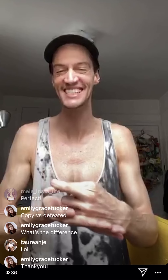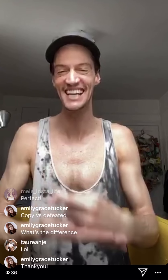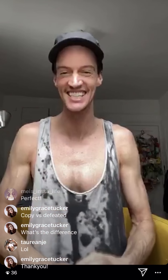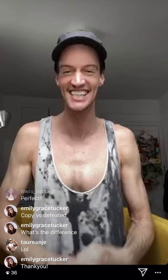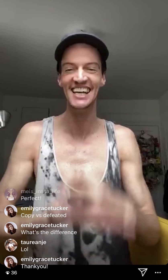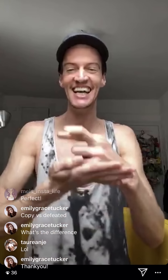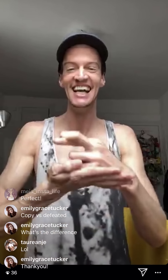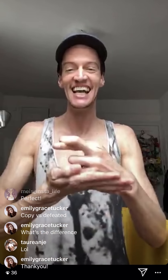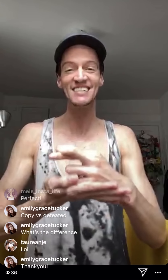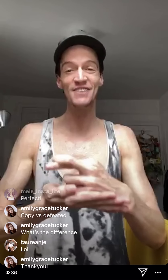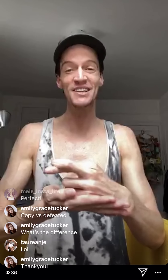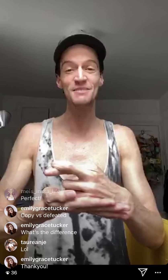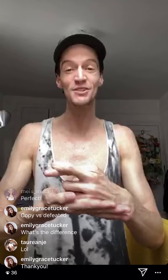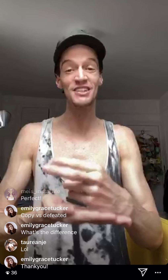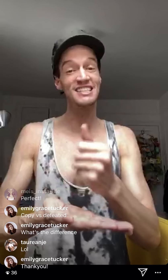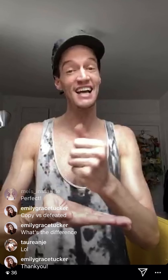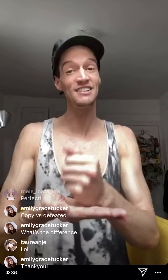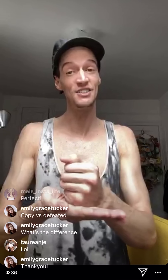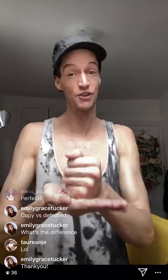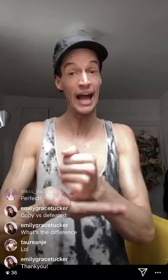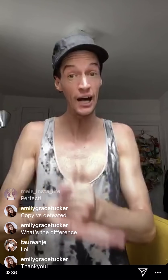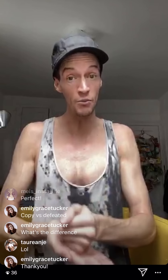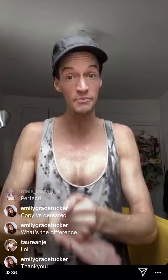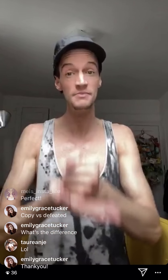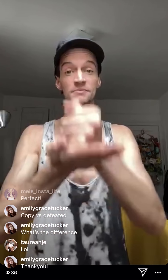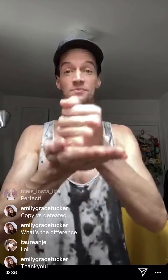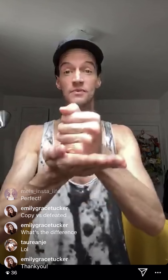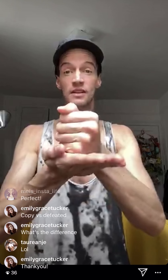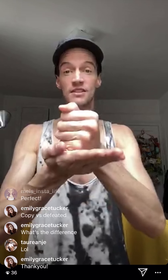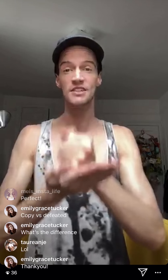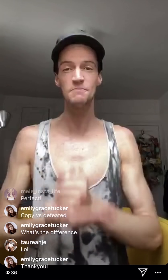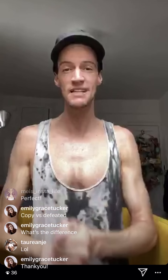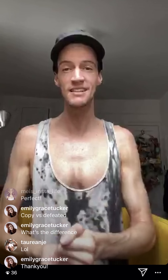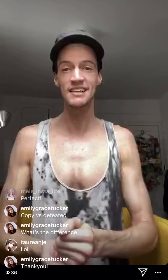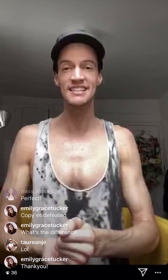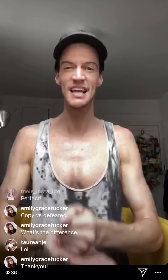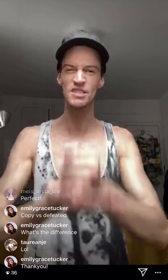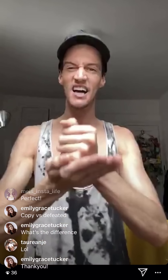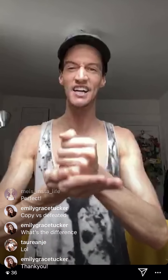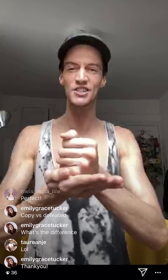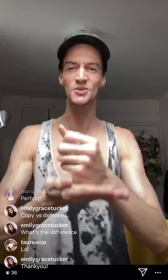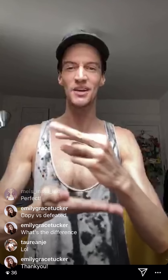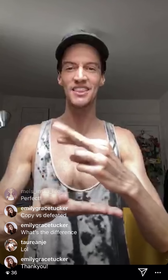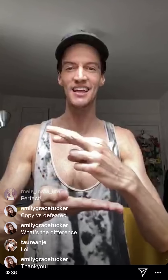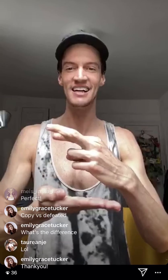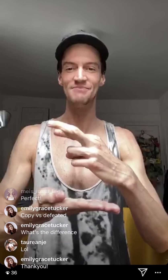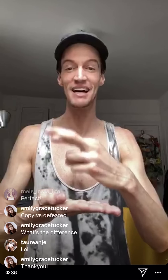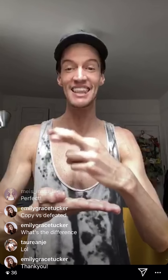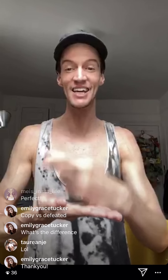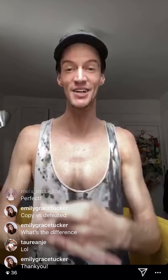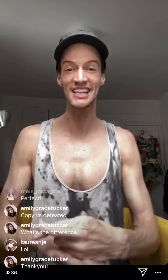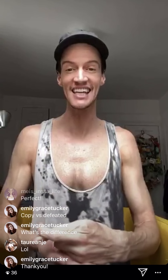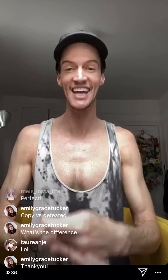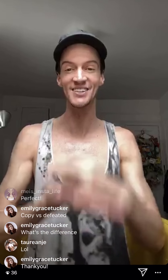Rehabilitation. It's very similar to the sign for help. So it's basically the same sign, just with a letter indicator